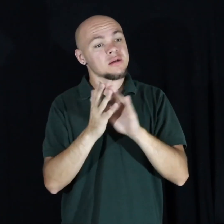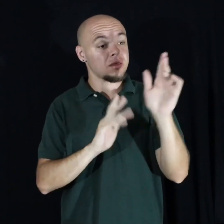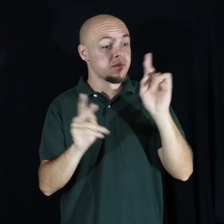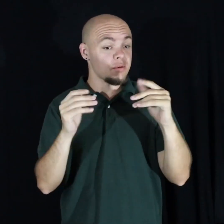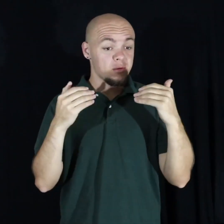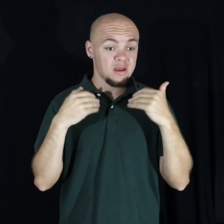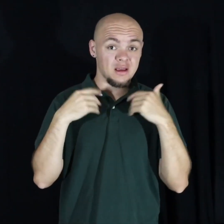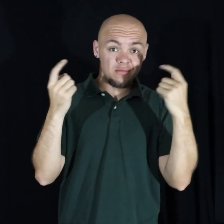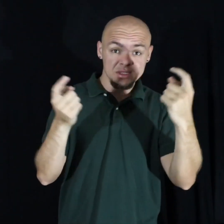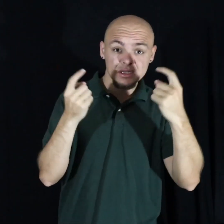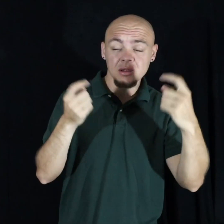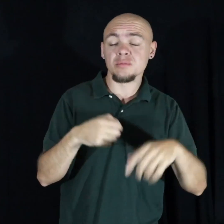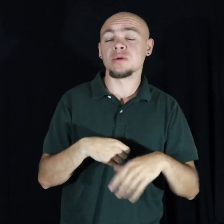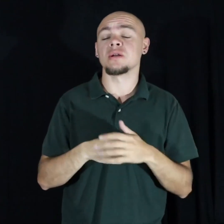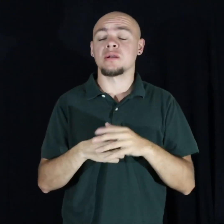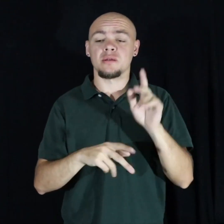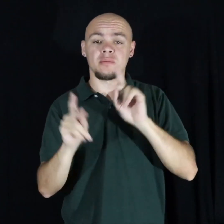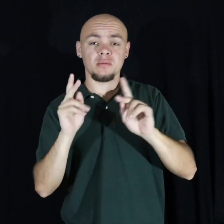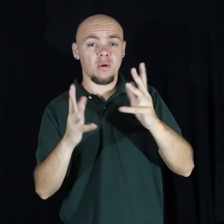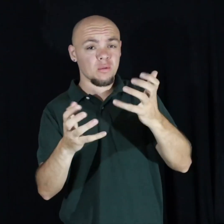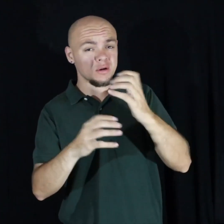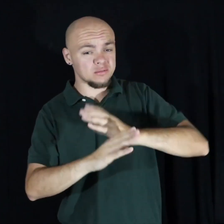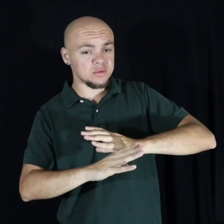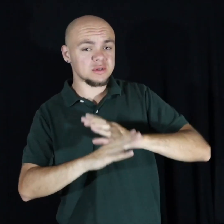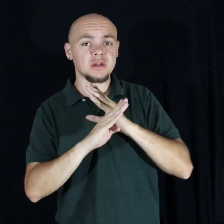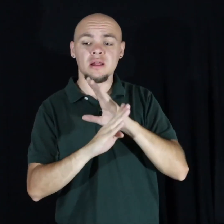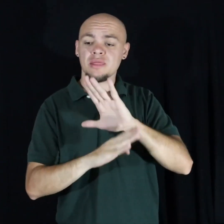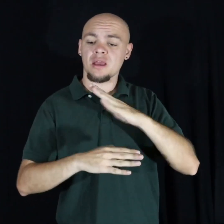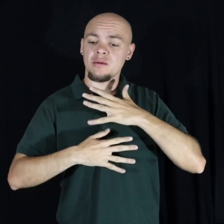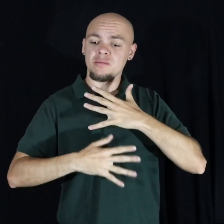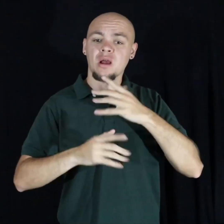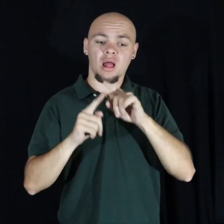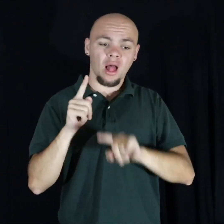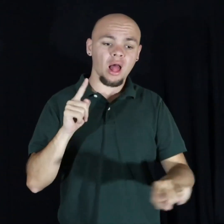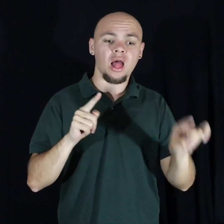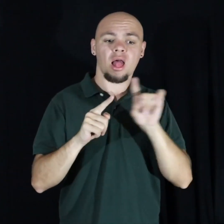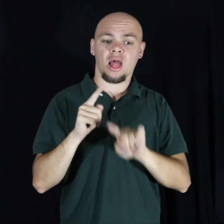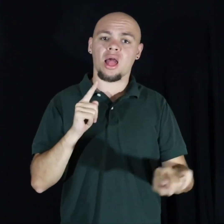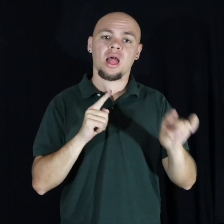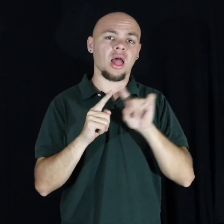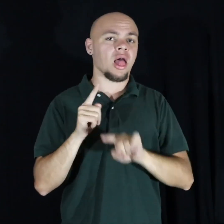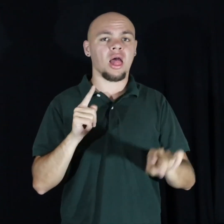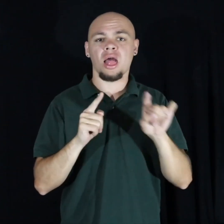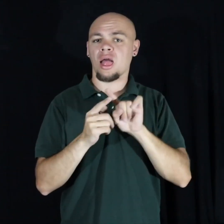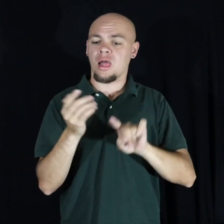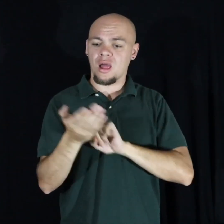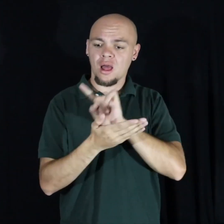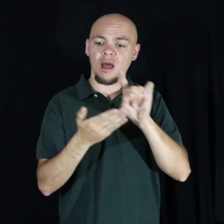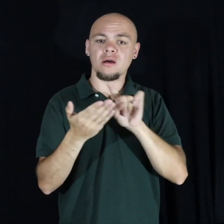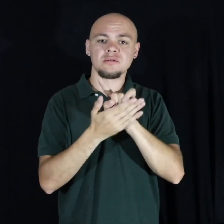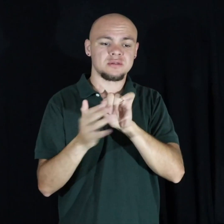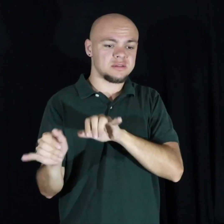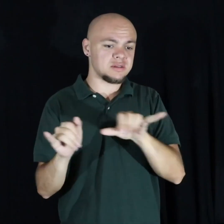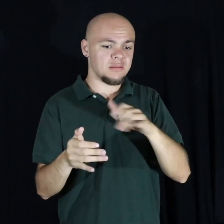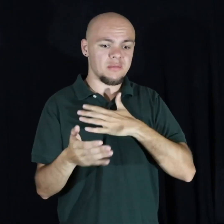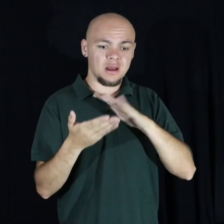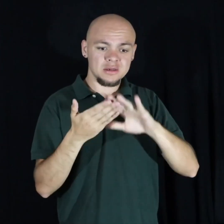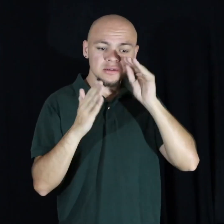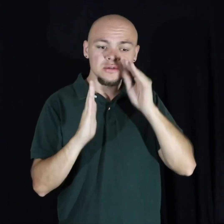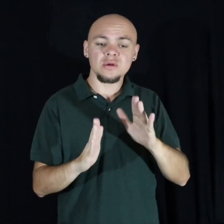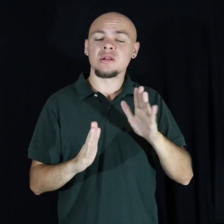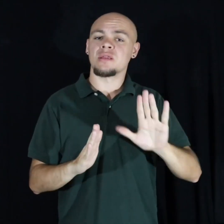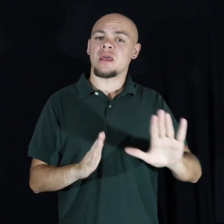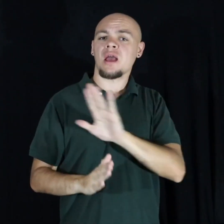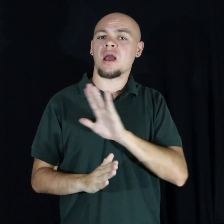have, the ones we want to protect, so their breaths will not be recycled into ours. So many, like my students, want oxygen because they're